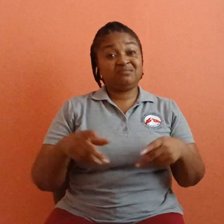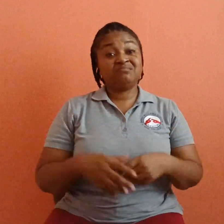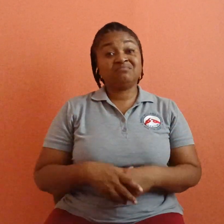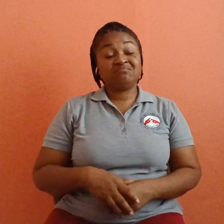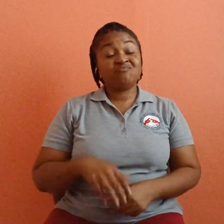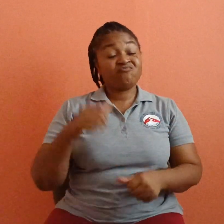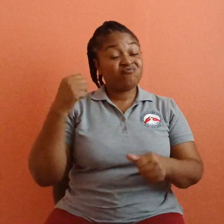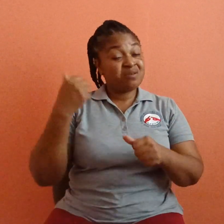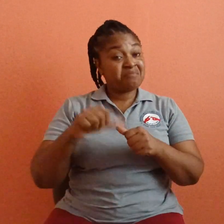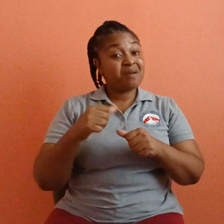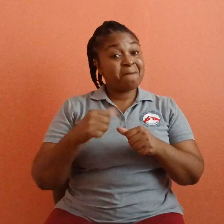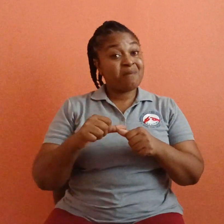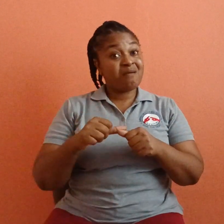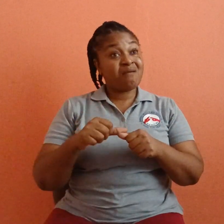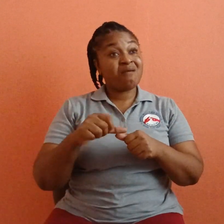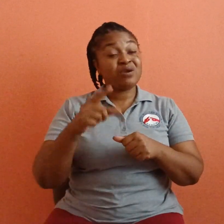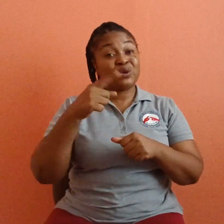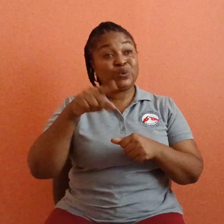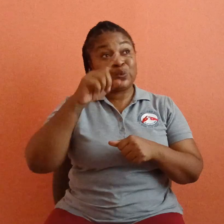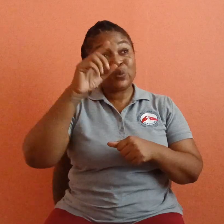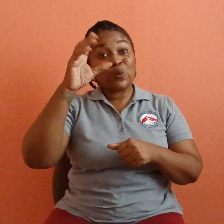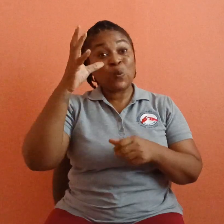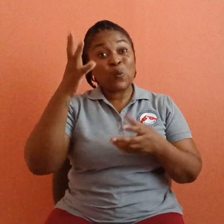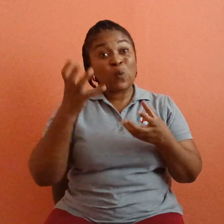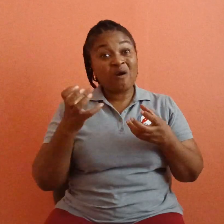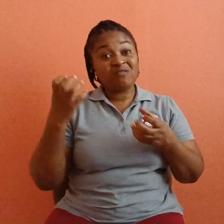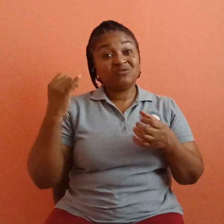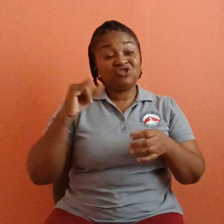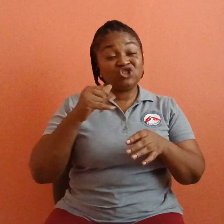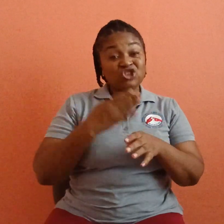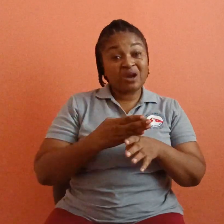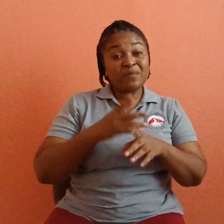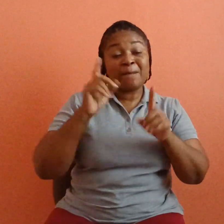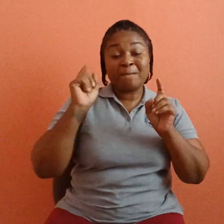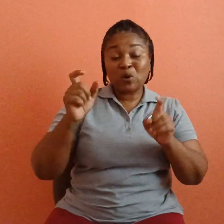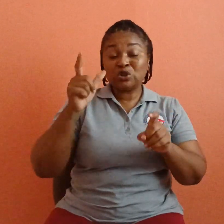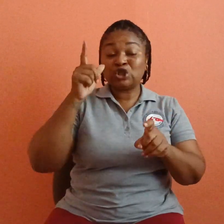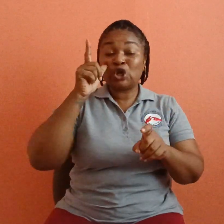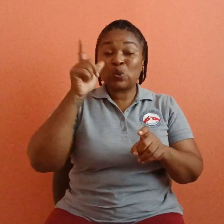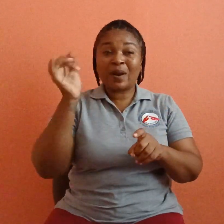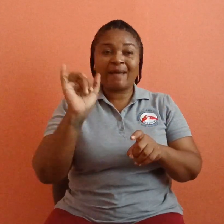Remember, this is a job, so you want to look as professional as possible.